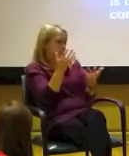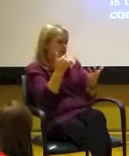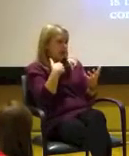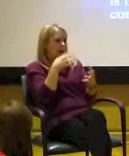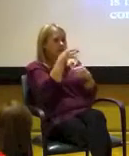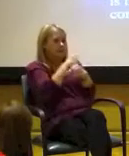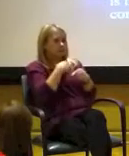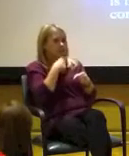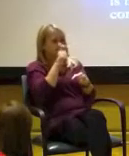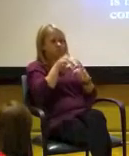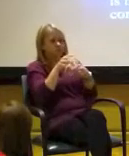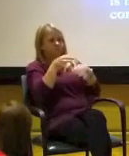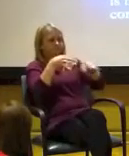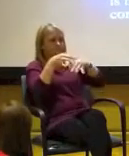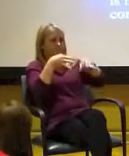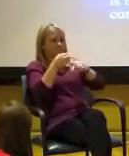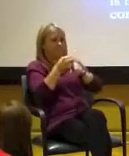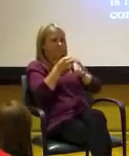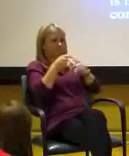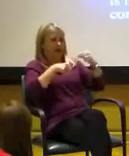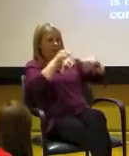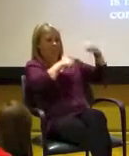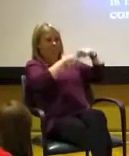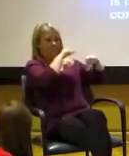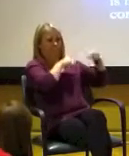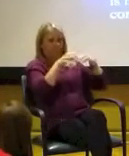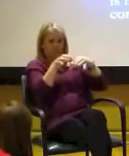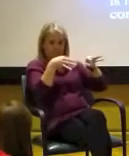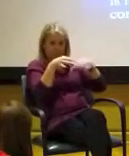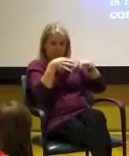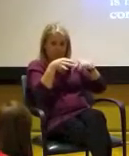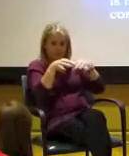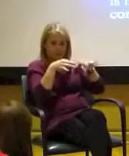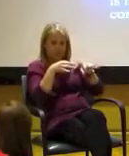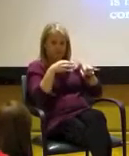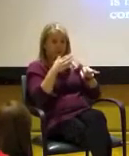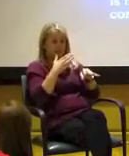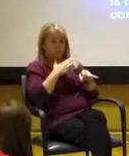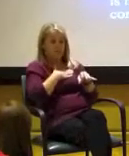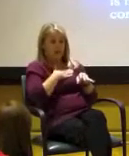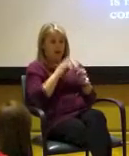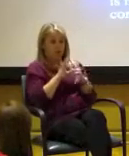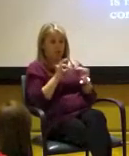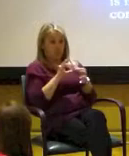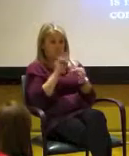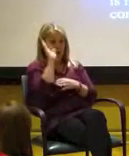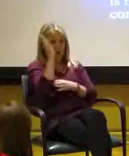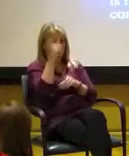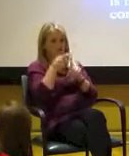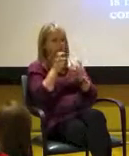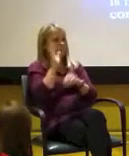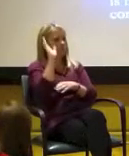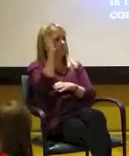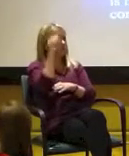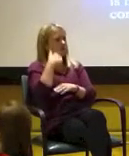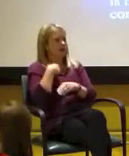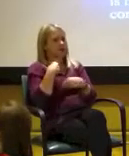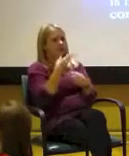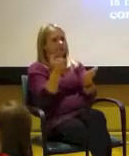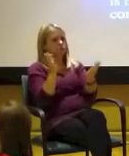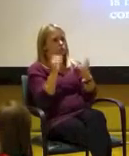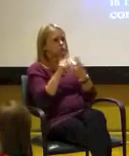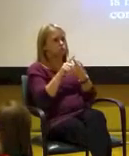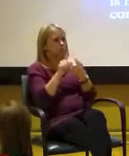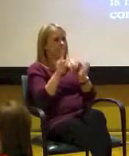should back up for just a moment and explain to you that I'm taking my remarks today from a presentation I've given to some